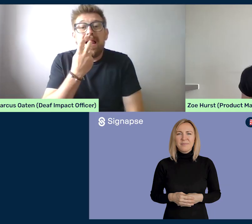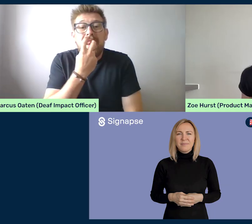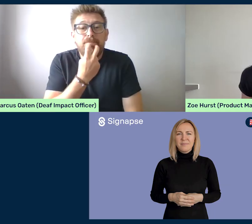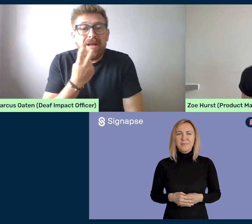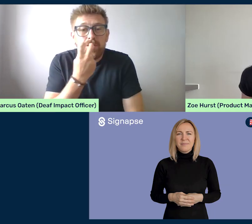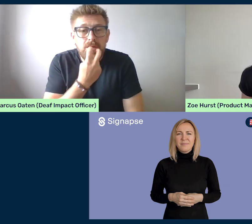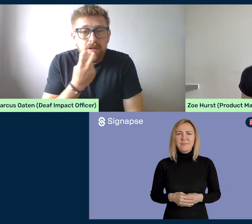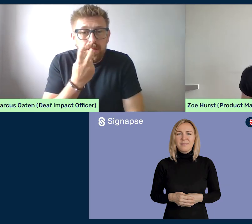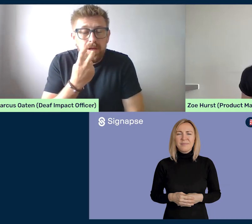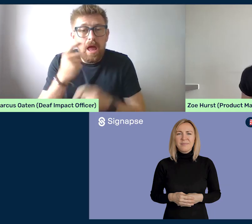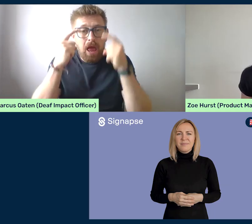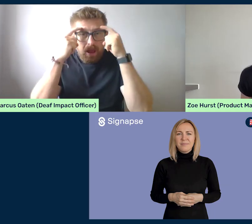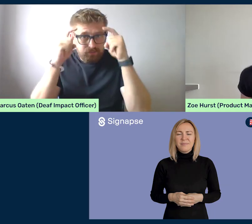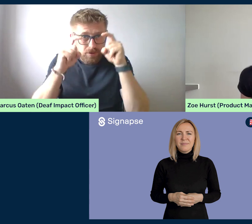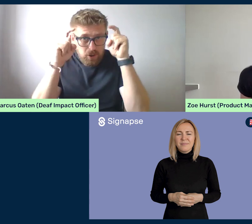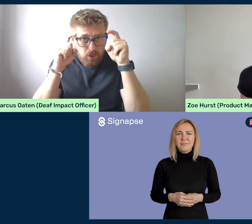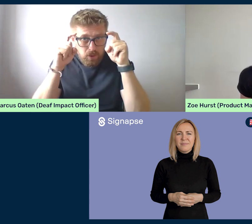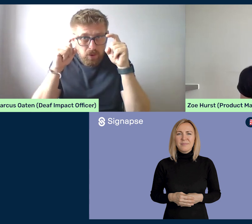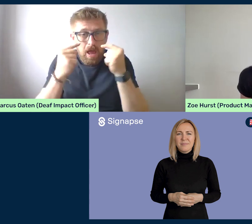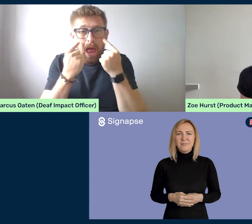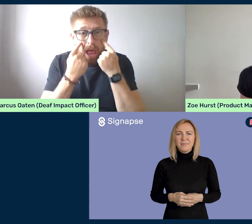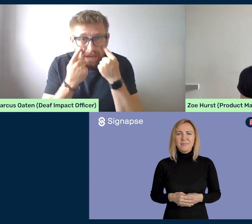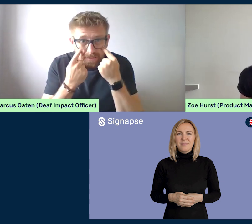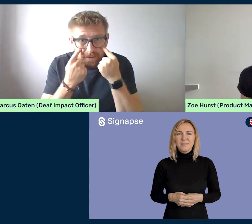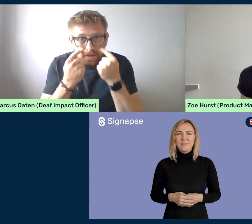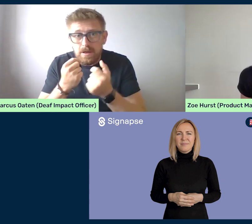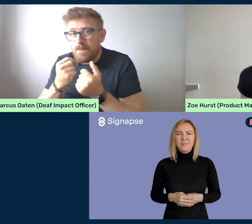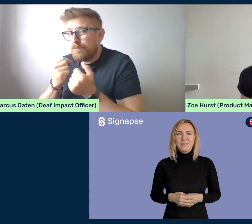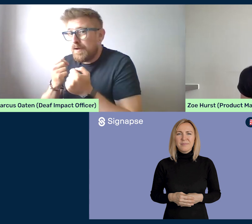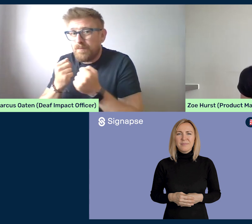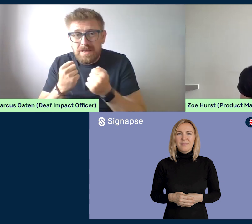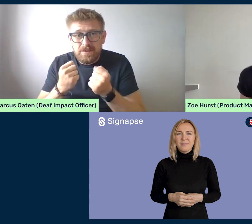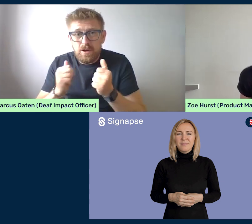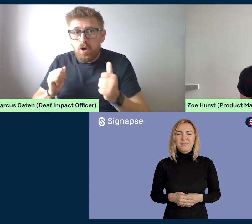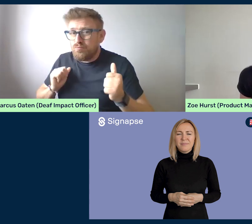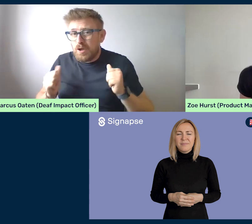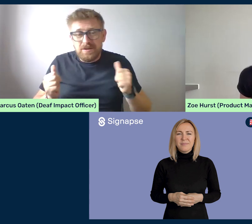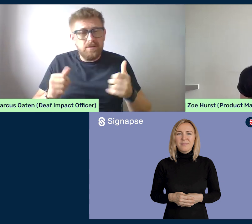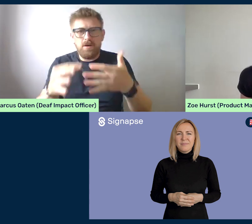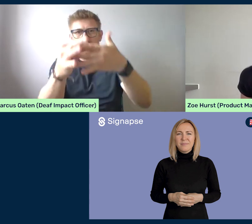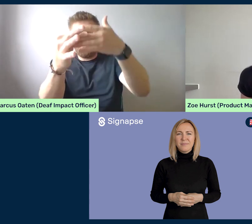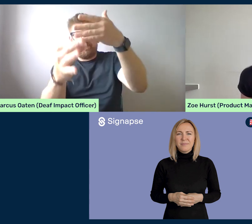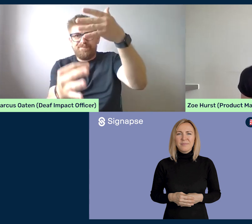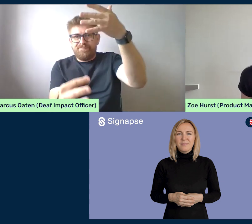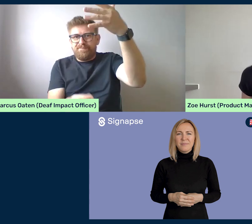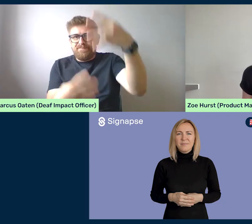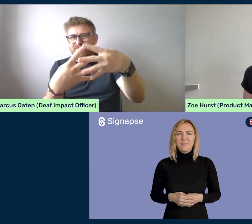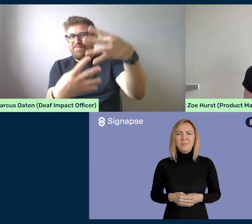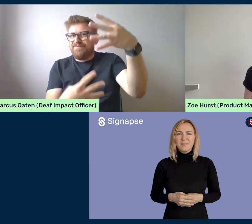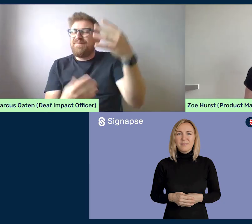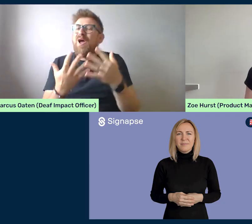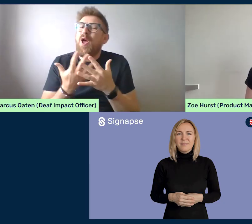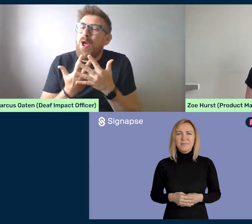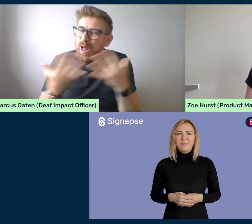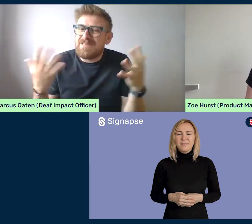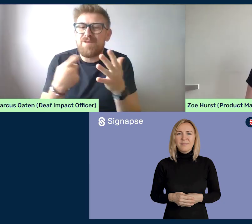see, do the hands need to be moved in terms of where they're placed? The lip pattern, the eyebrows, the eye, the actual shoulder movement in terms of